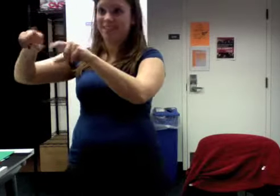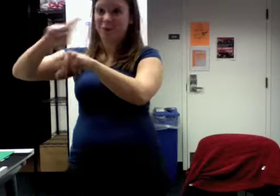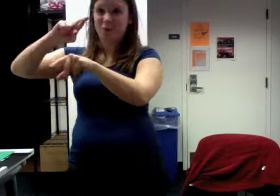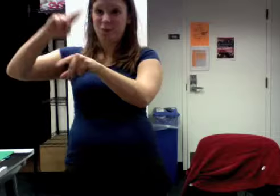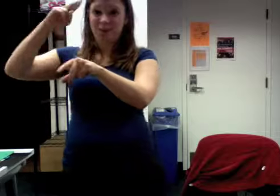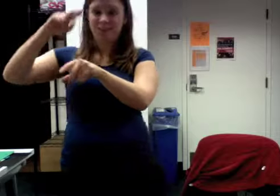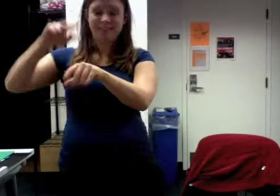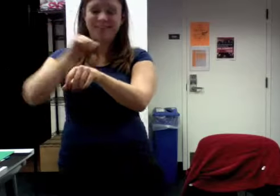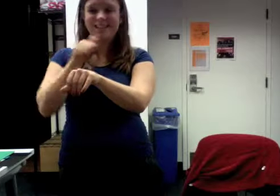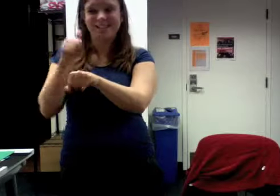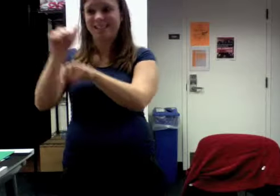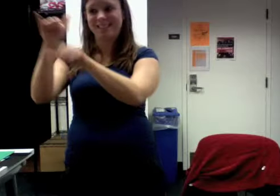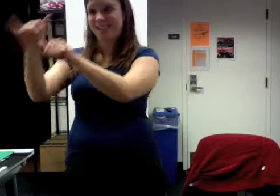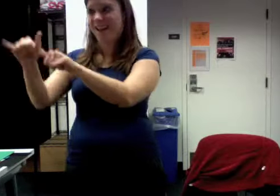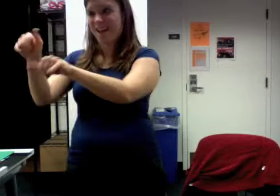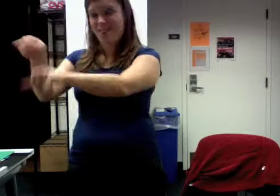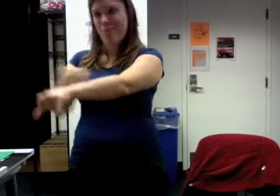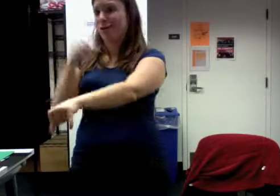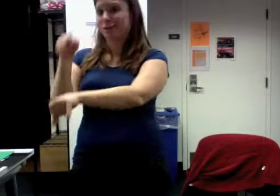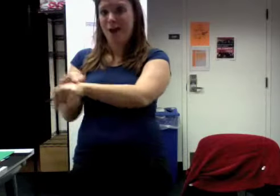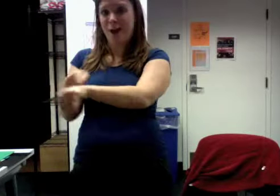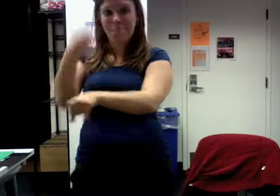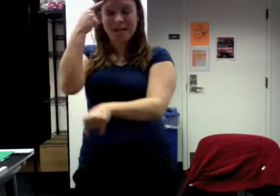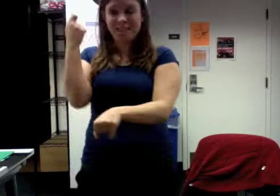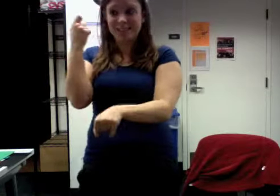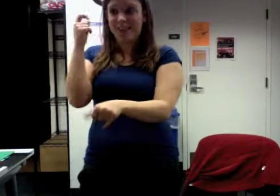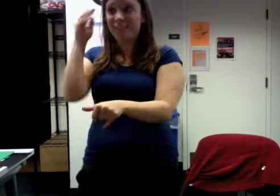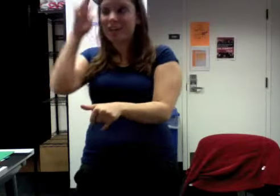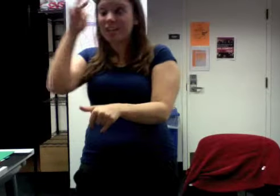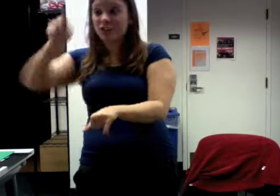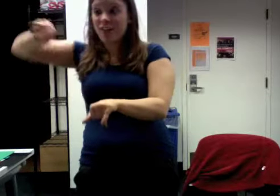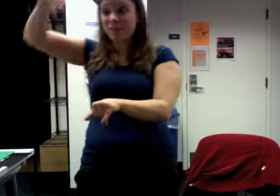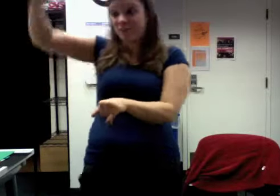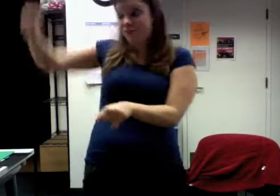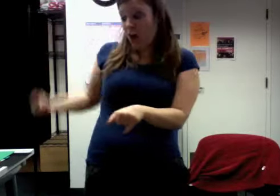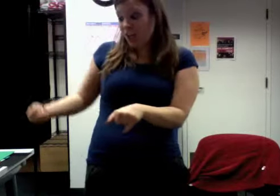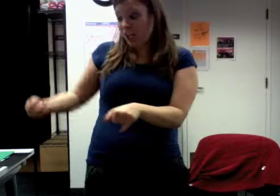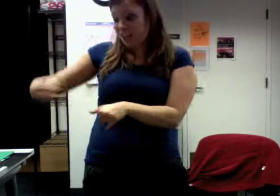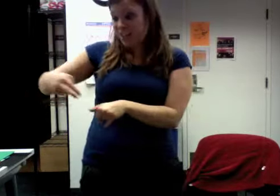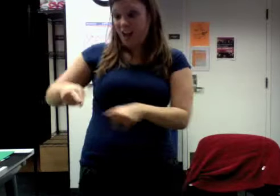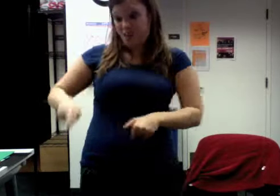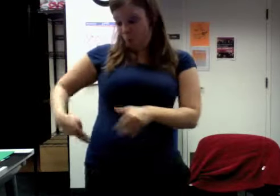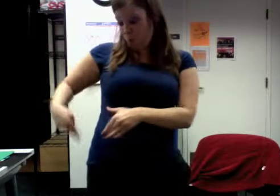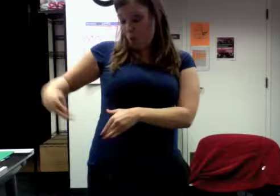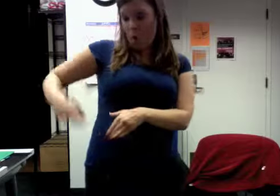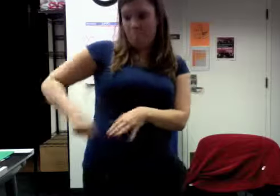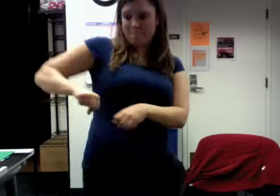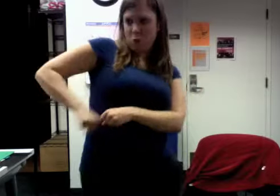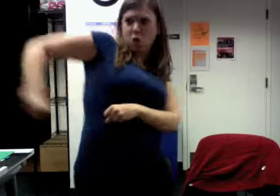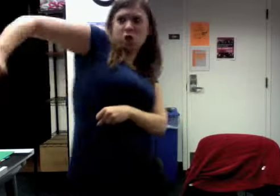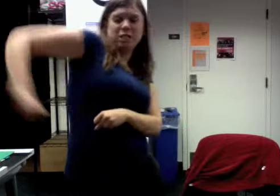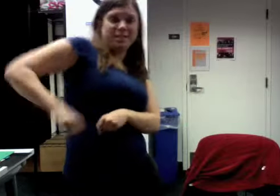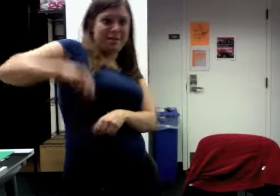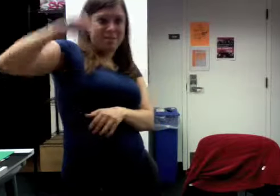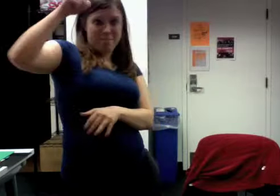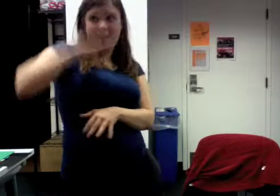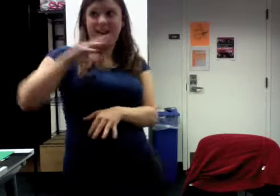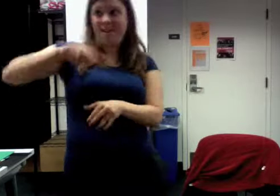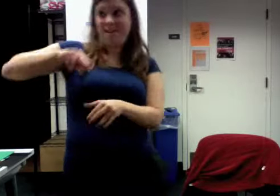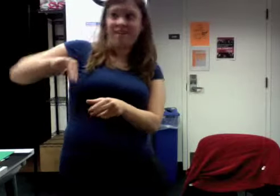likelihood, suffocated up there, and the cow strangled if the man hadn't cut the rope and let them both fall down. So he